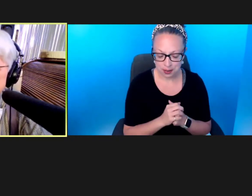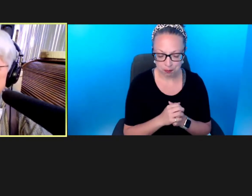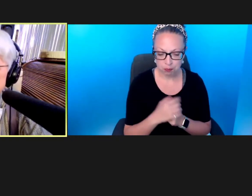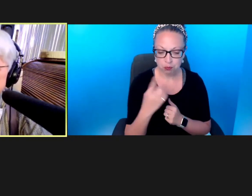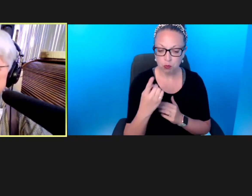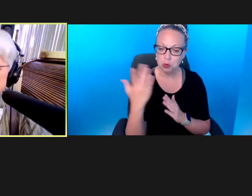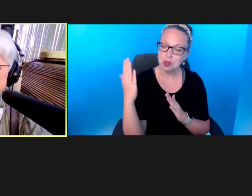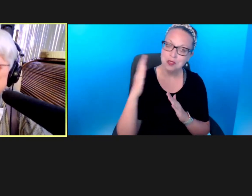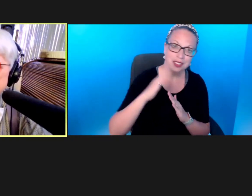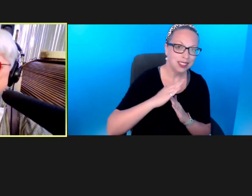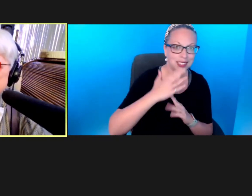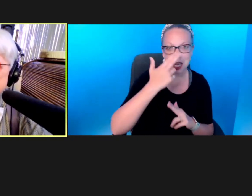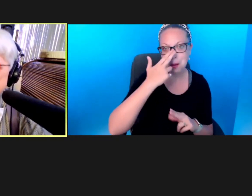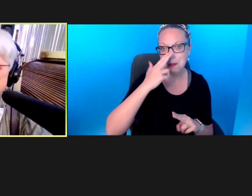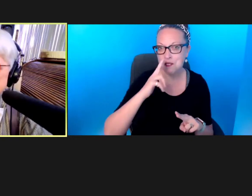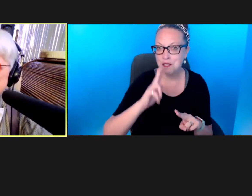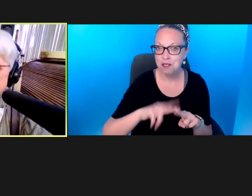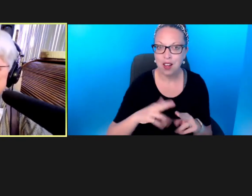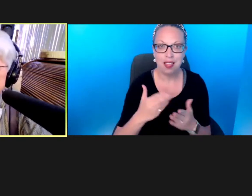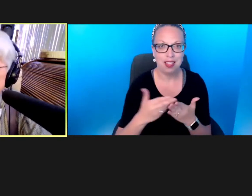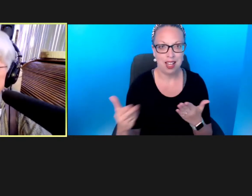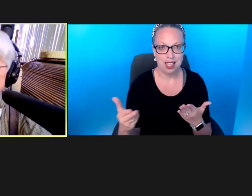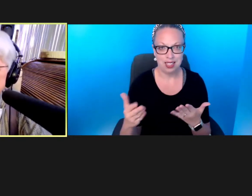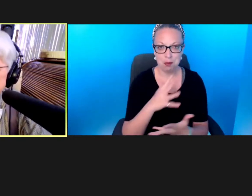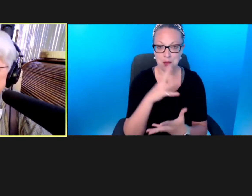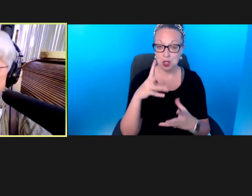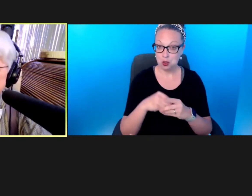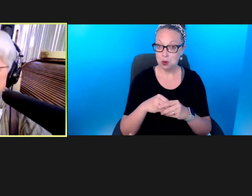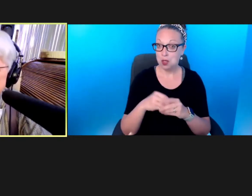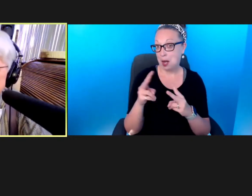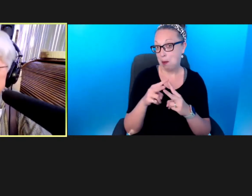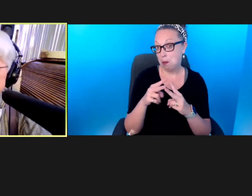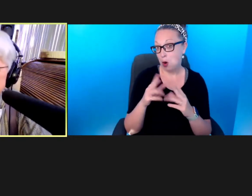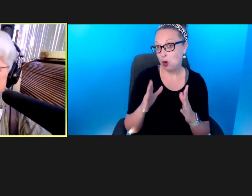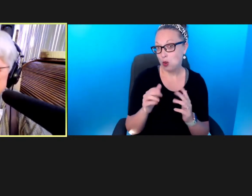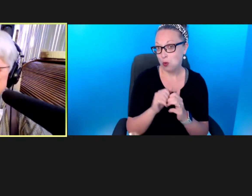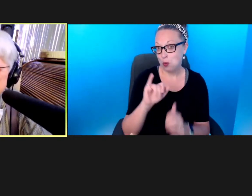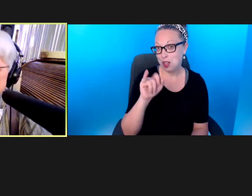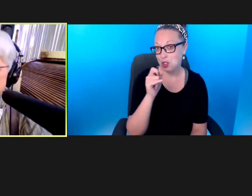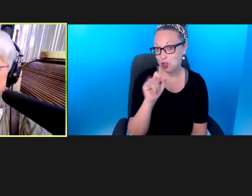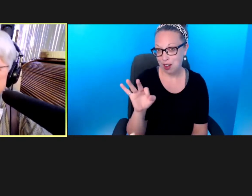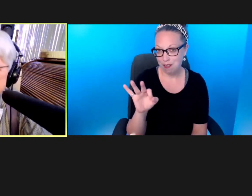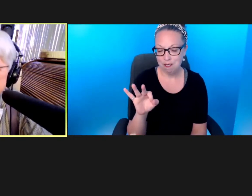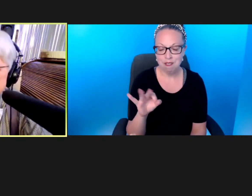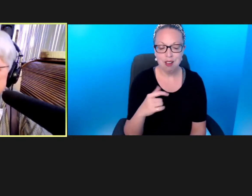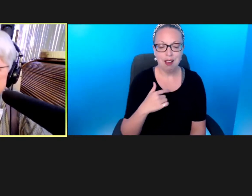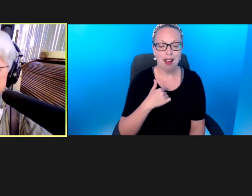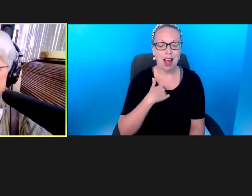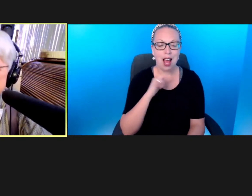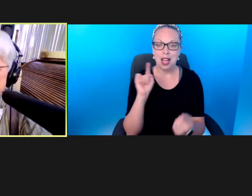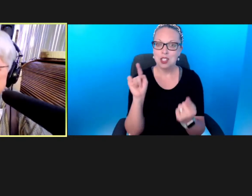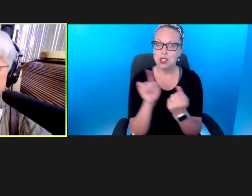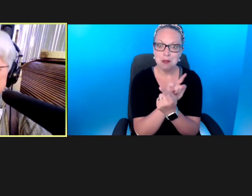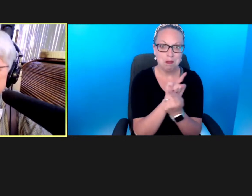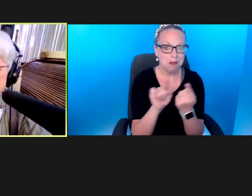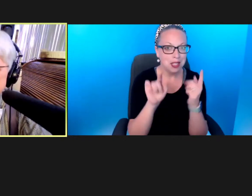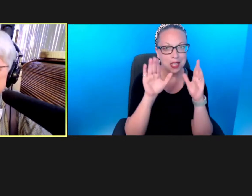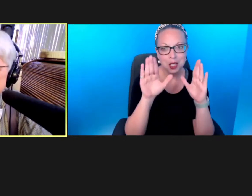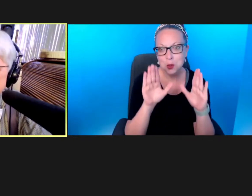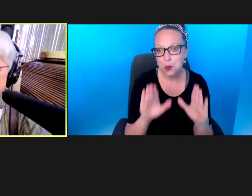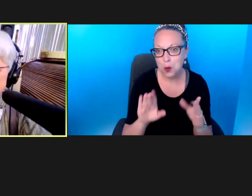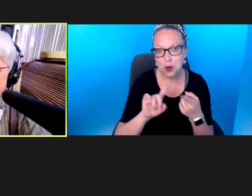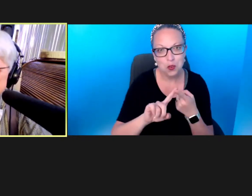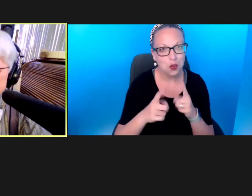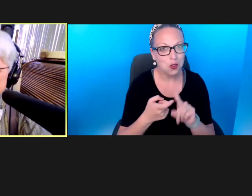fun things being a partner with Jeff is I get to meet these fabulous friends that he